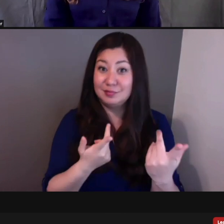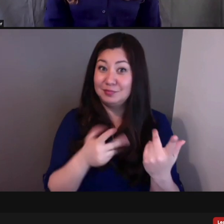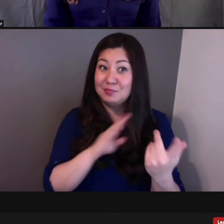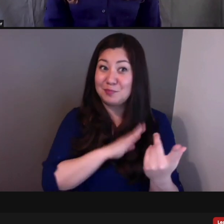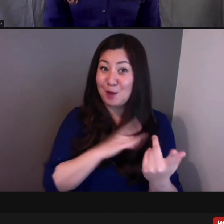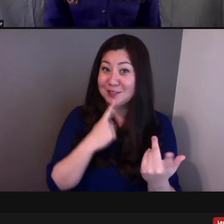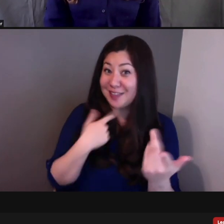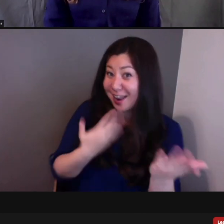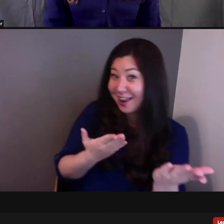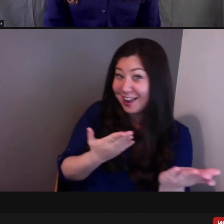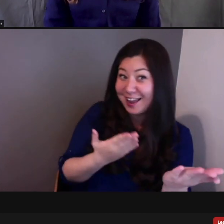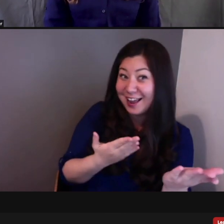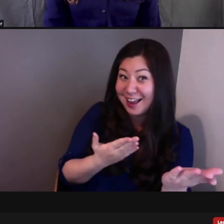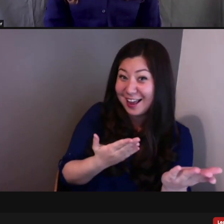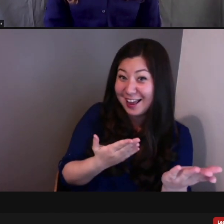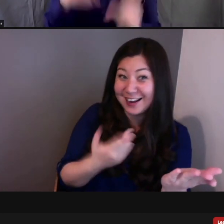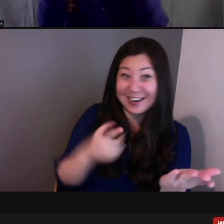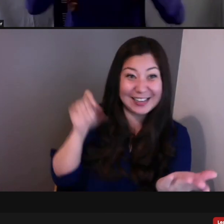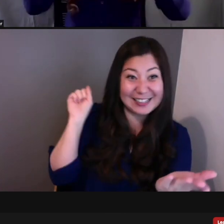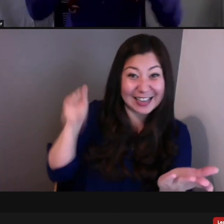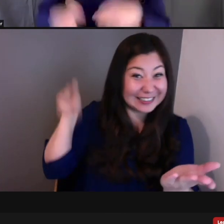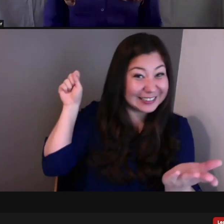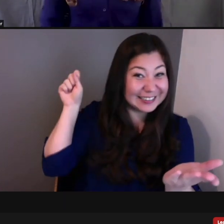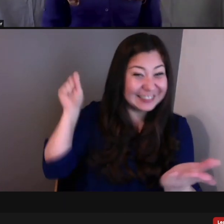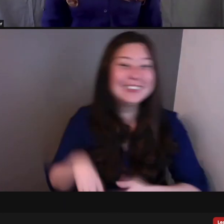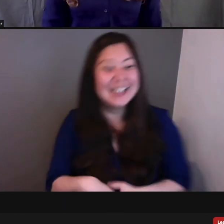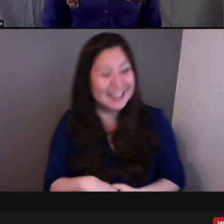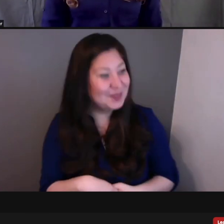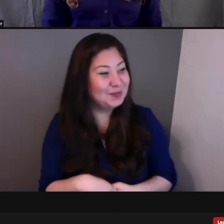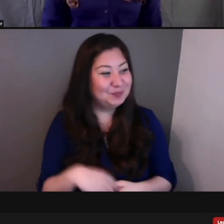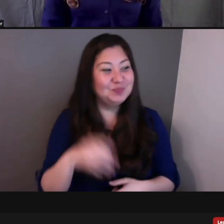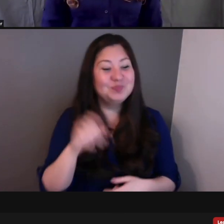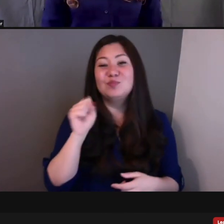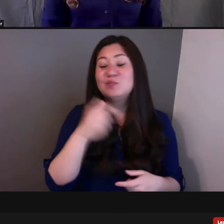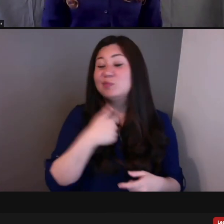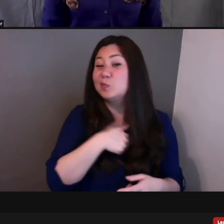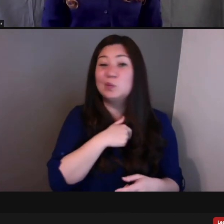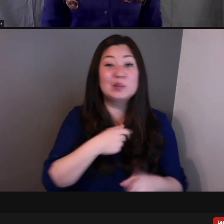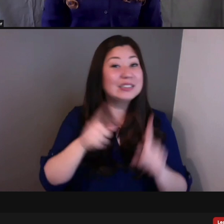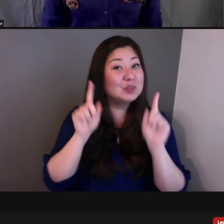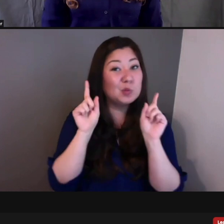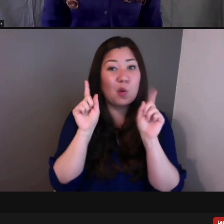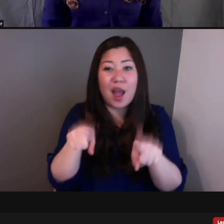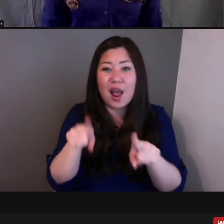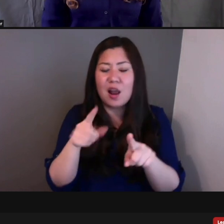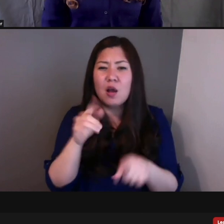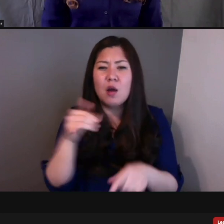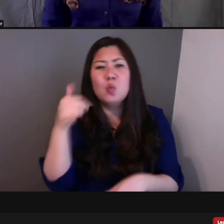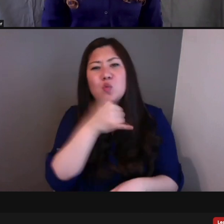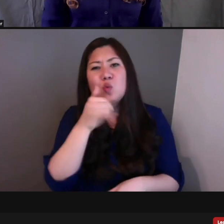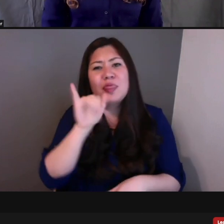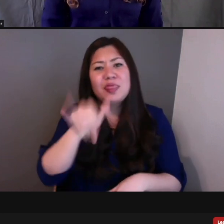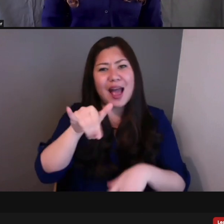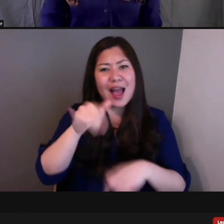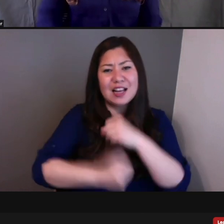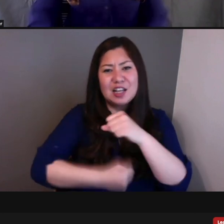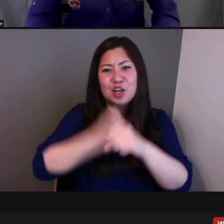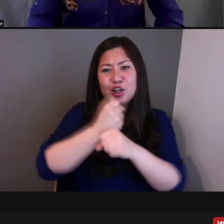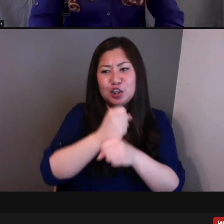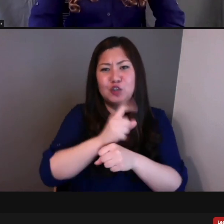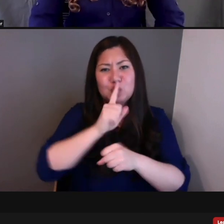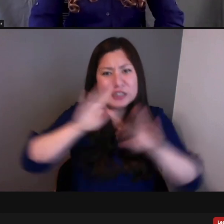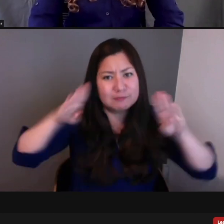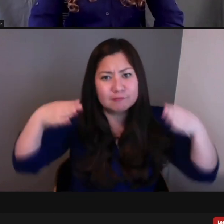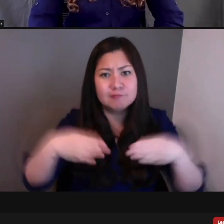We had both researched the lungs. We were both in the same type of study, and we were both deaf.